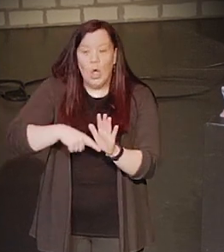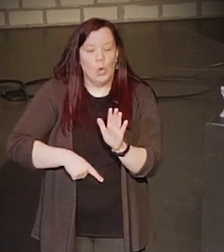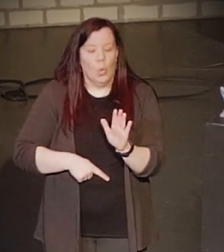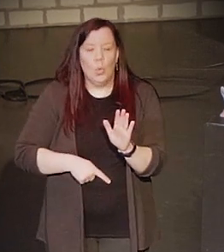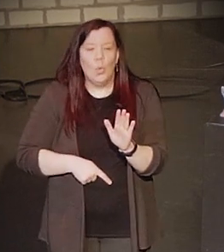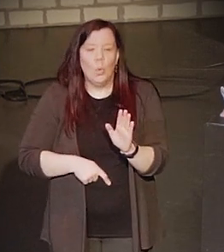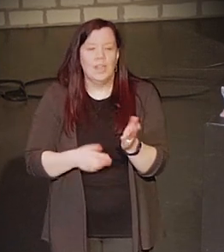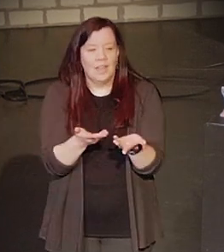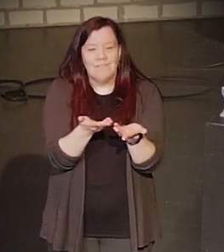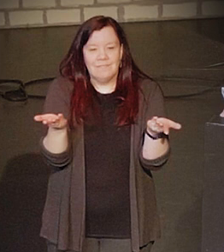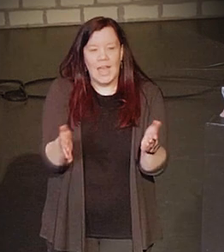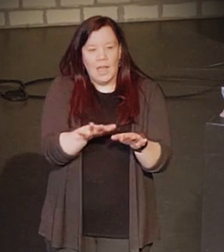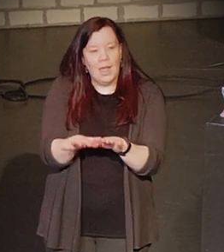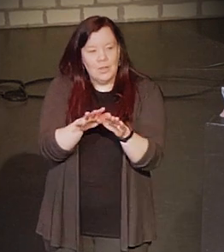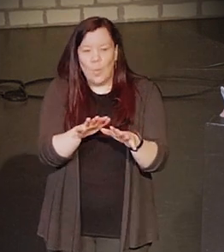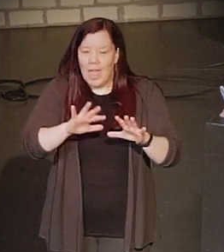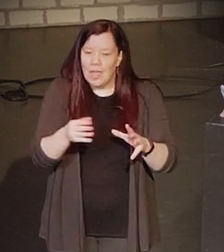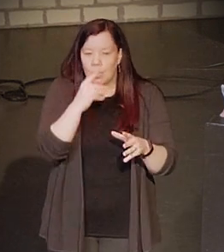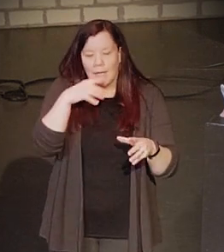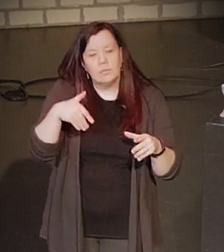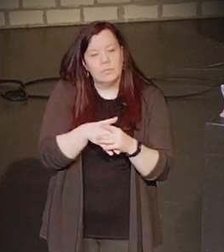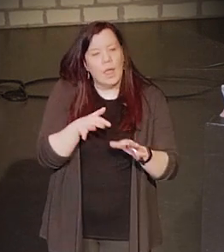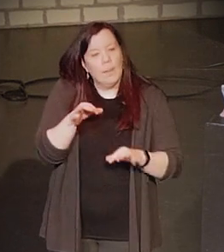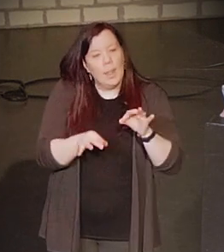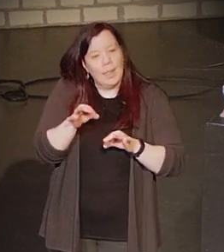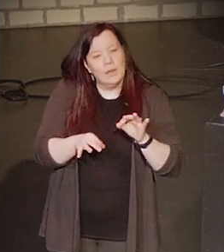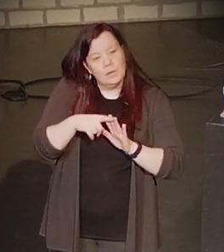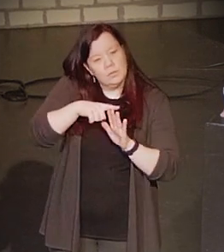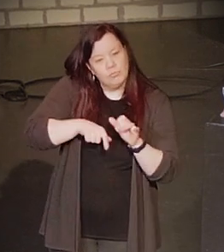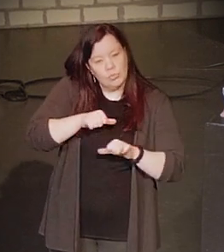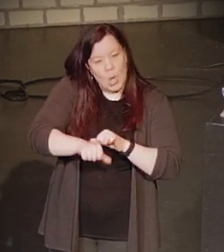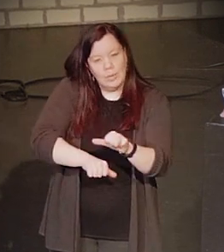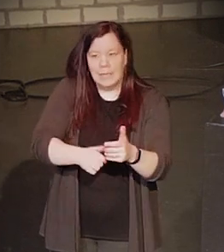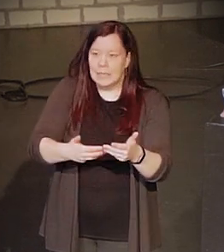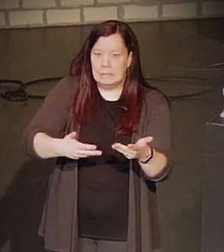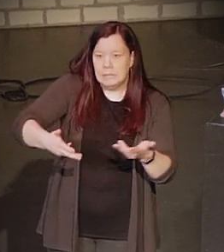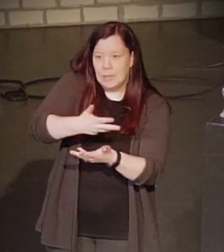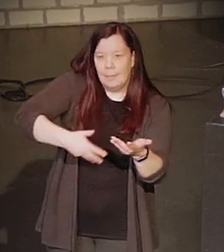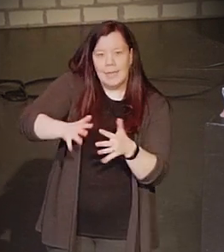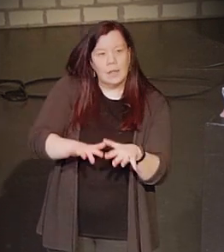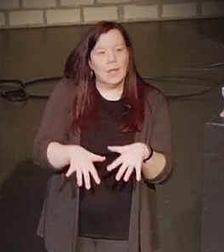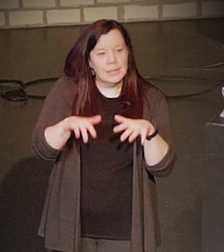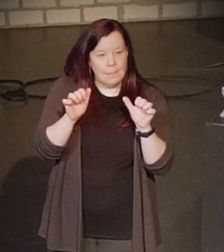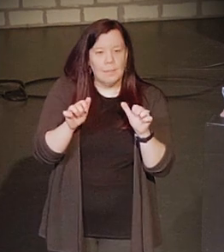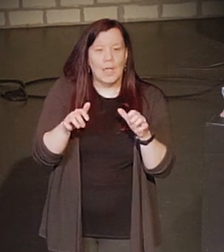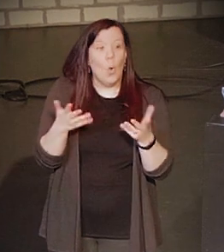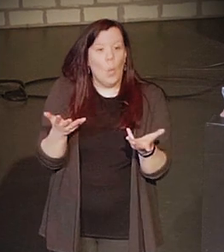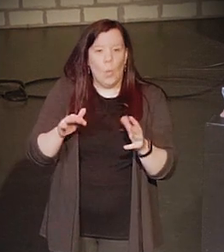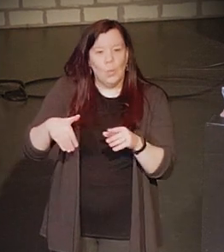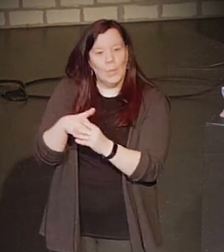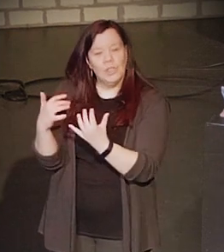take part in the political processes of debating at the assembly and serving as jury